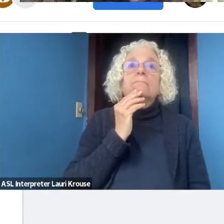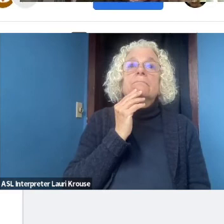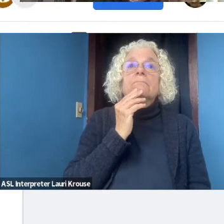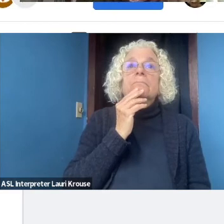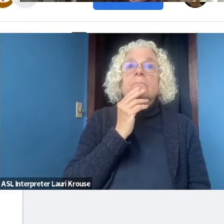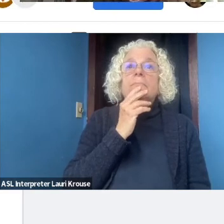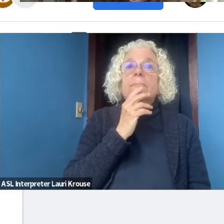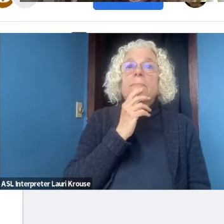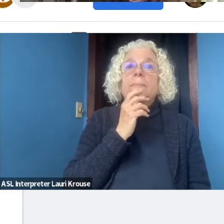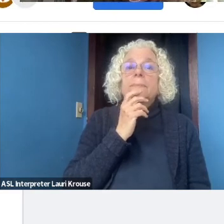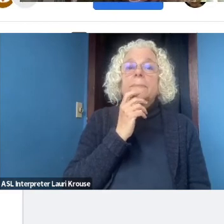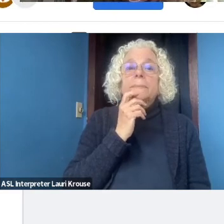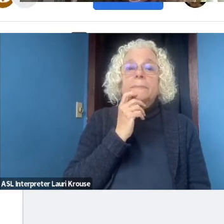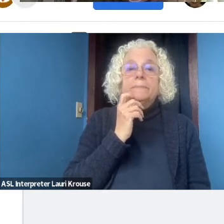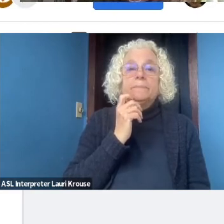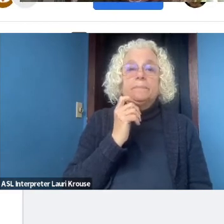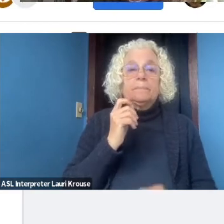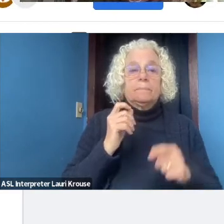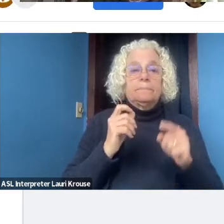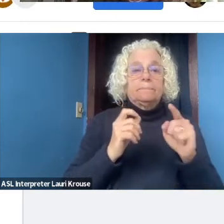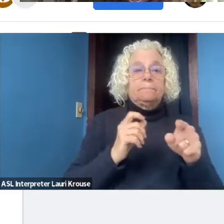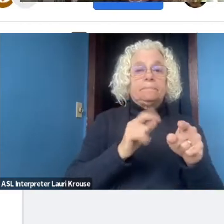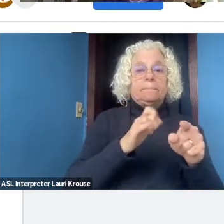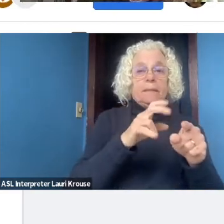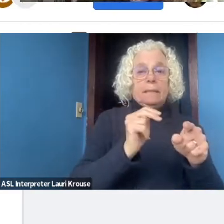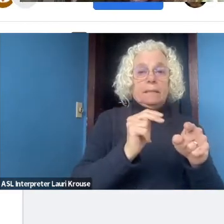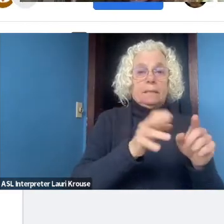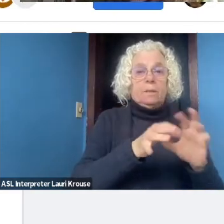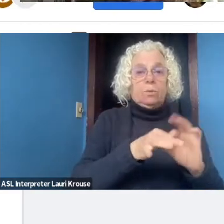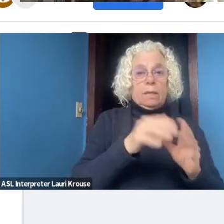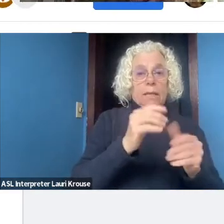Yeah, around process, I can also share. So with our